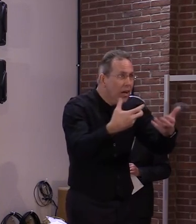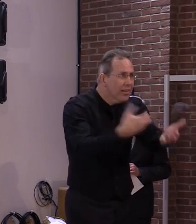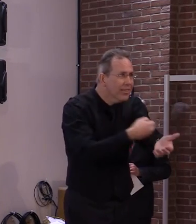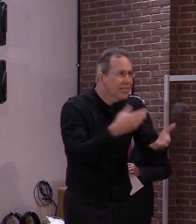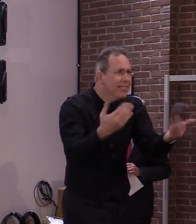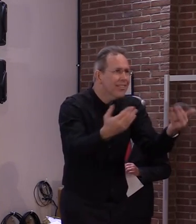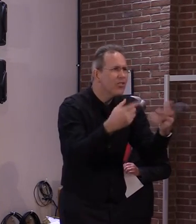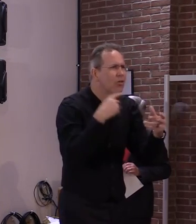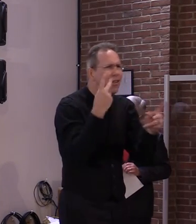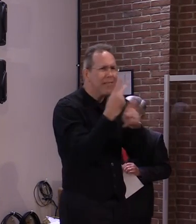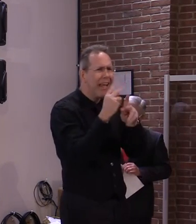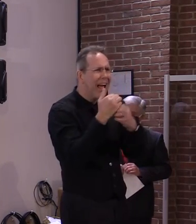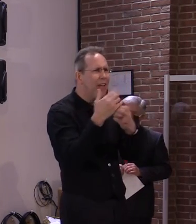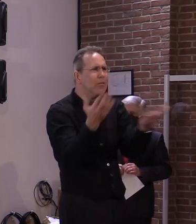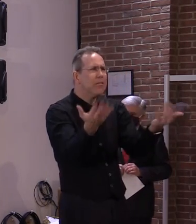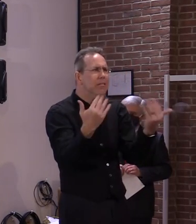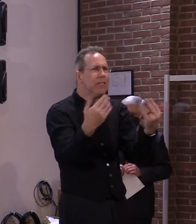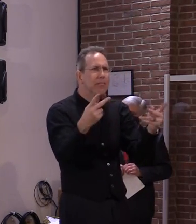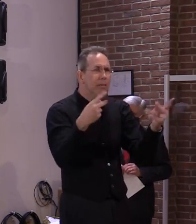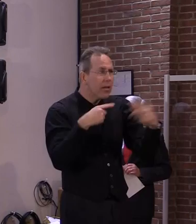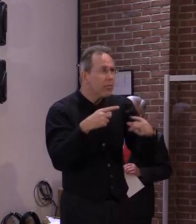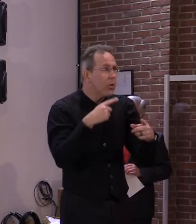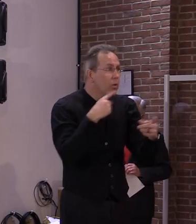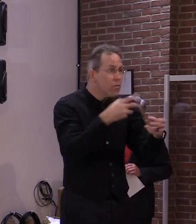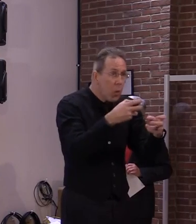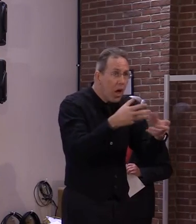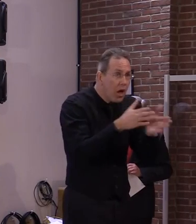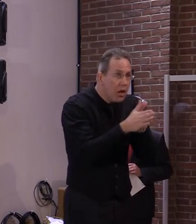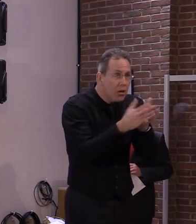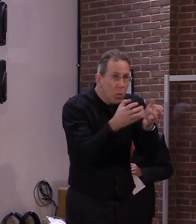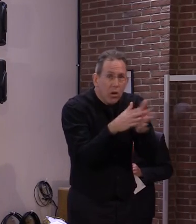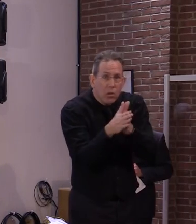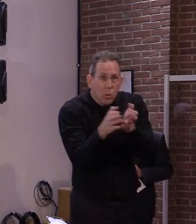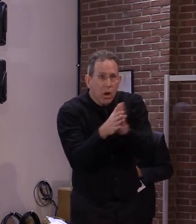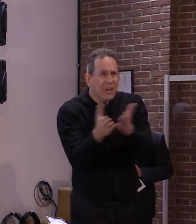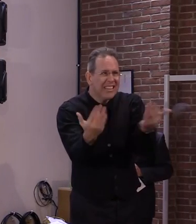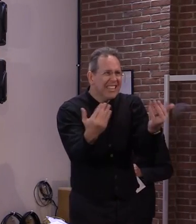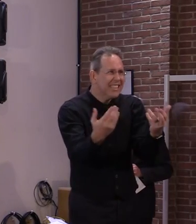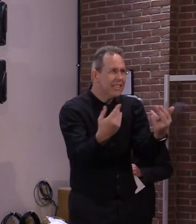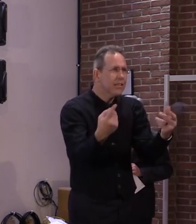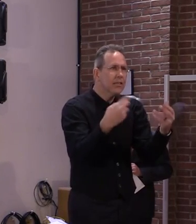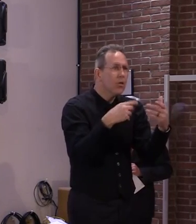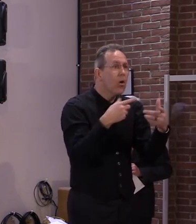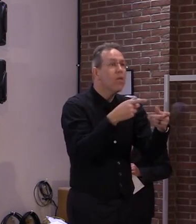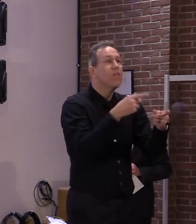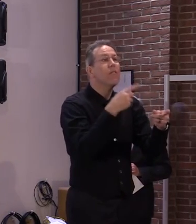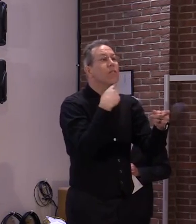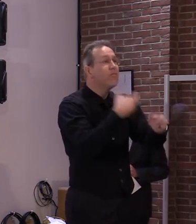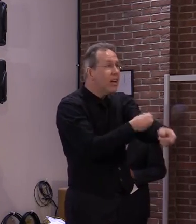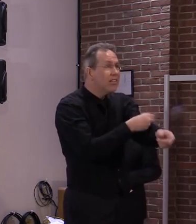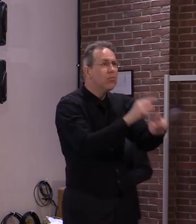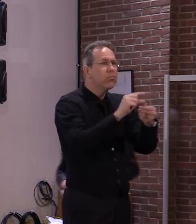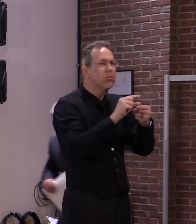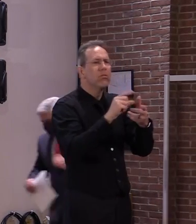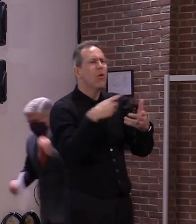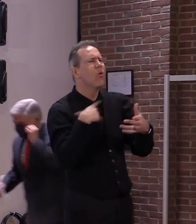have slots, we try and open up new sites, and so we're trying to develop that as we move forward. Secretary